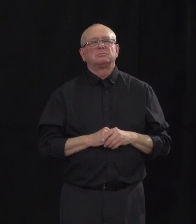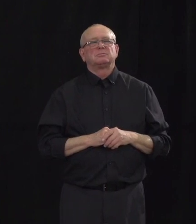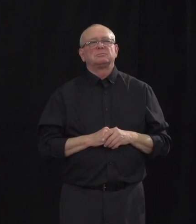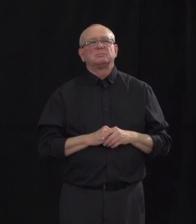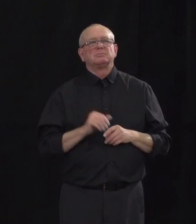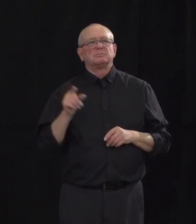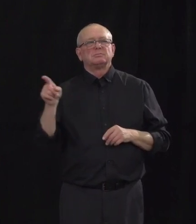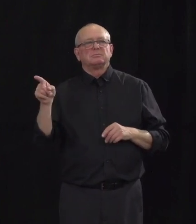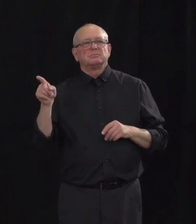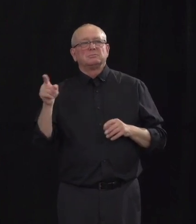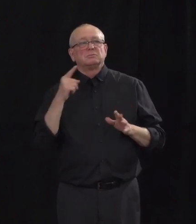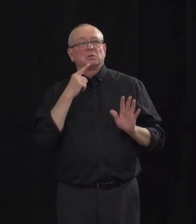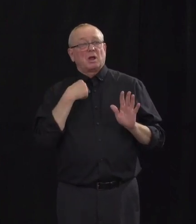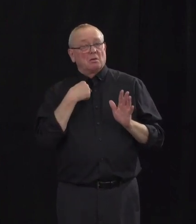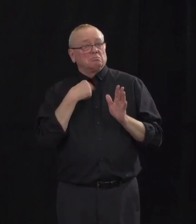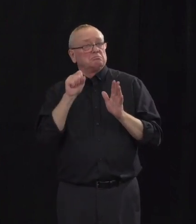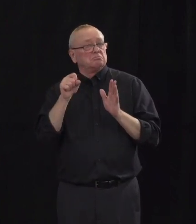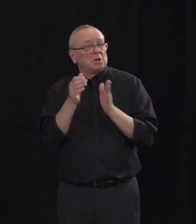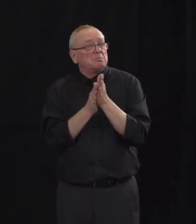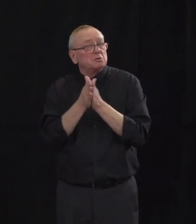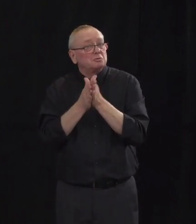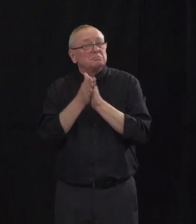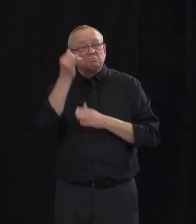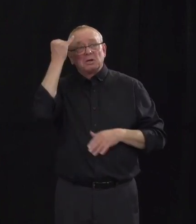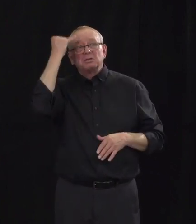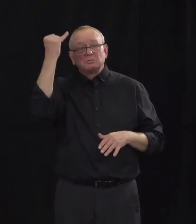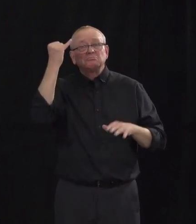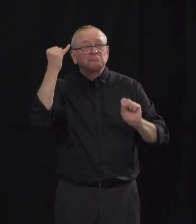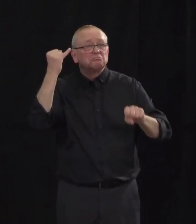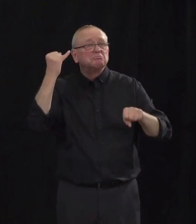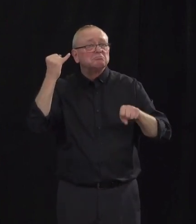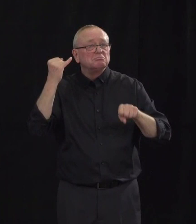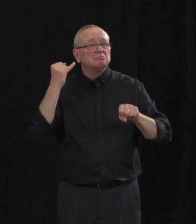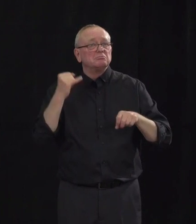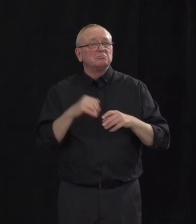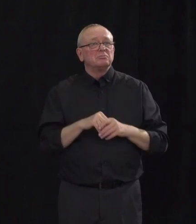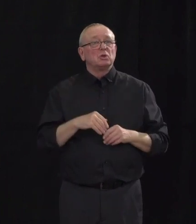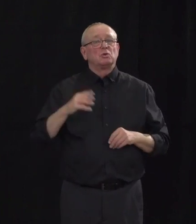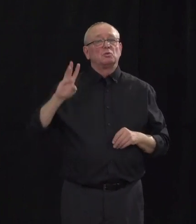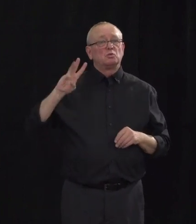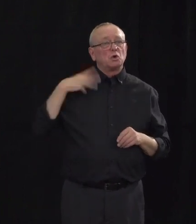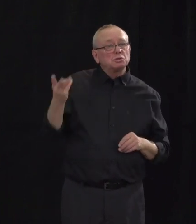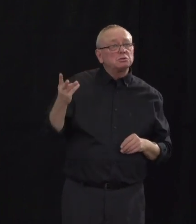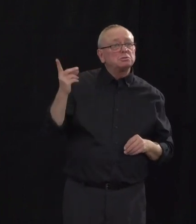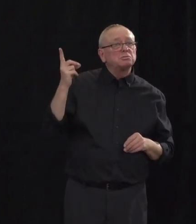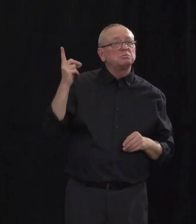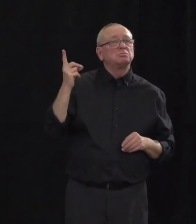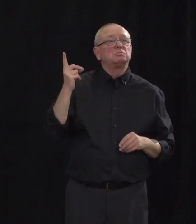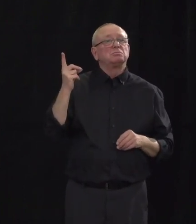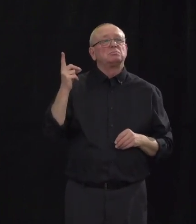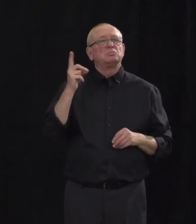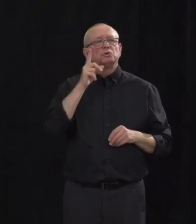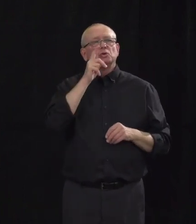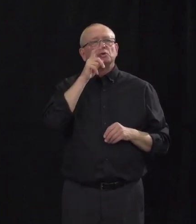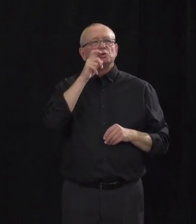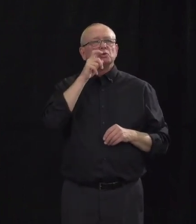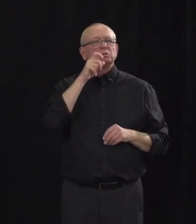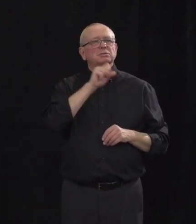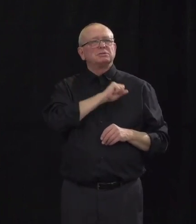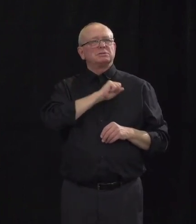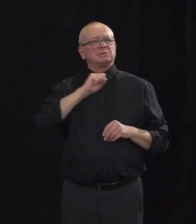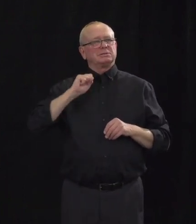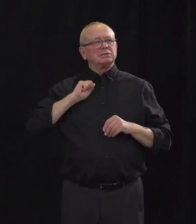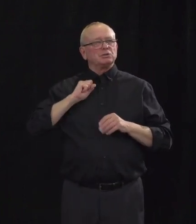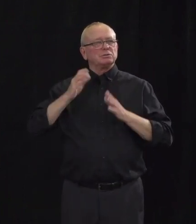very lively policy debate in Washington right now. Dozens of U.S. senators and congressmen and several U.S. governors